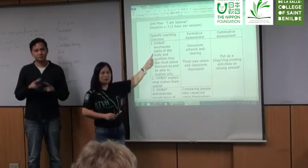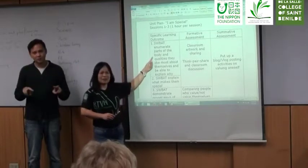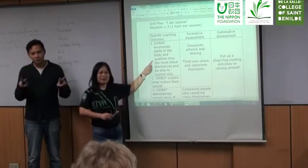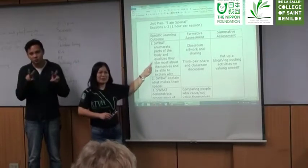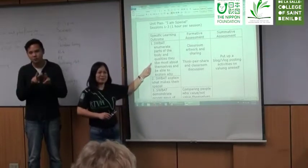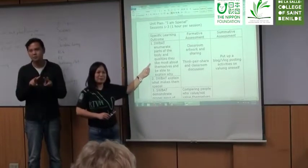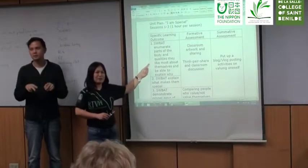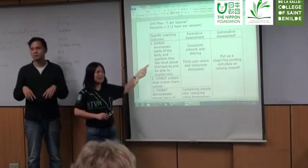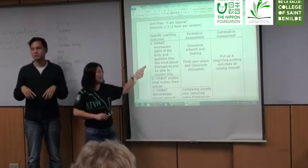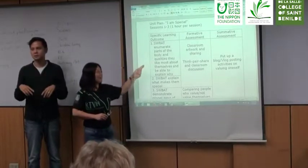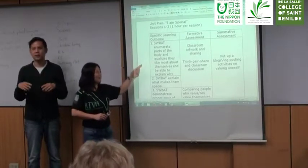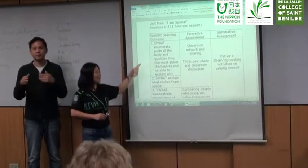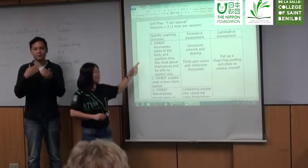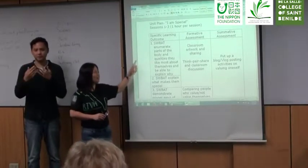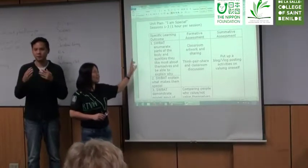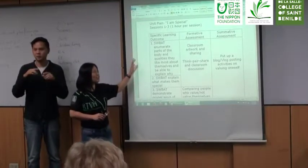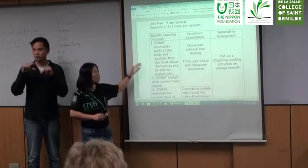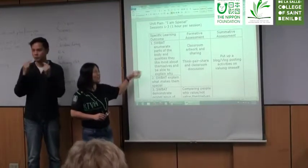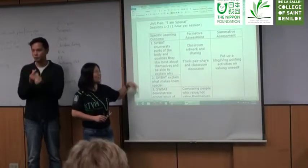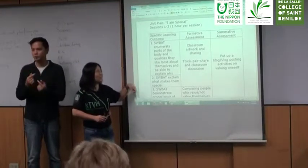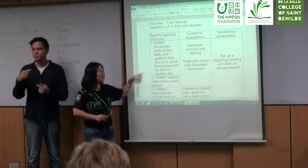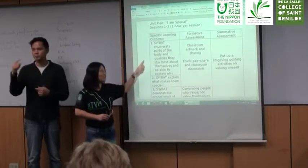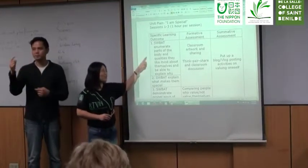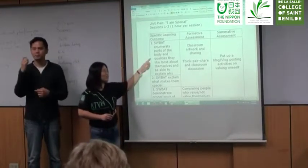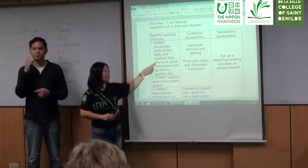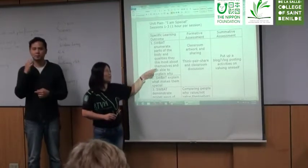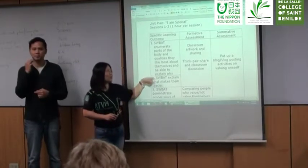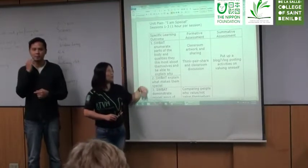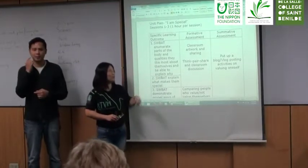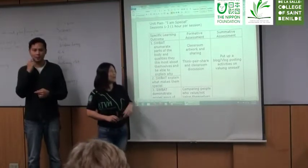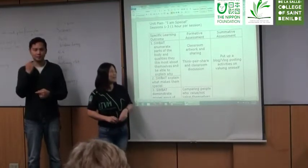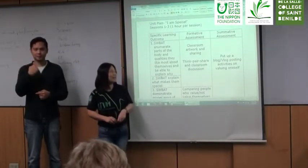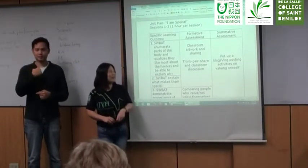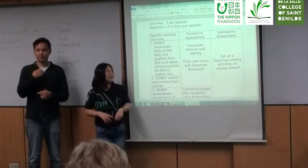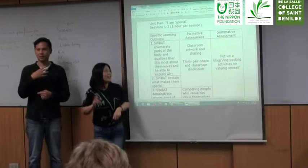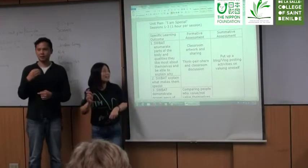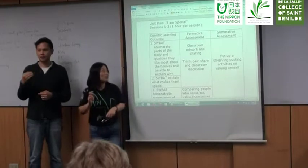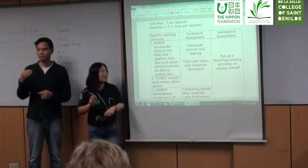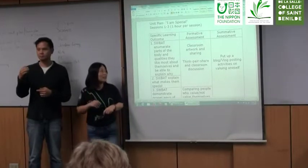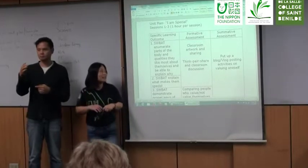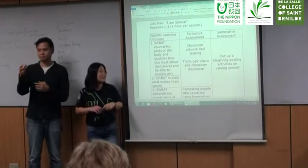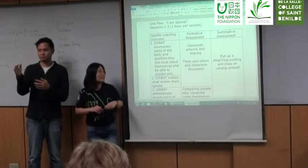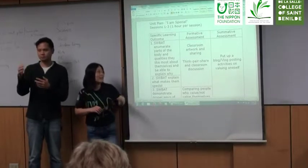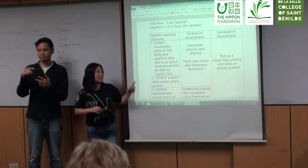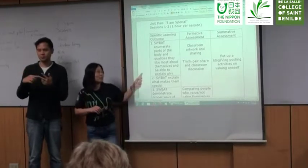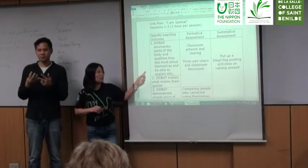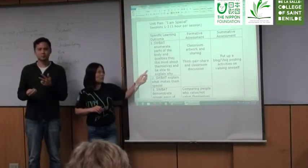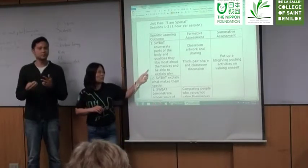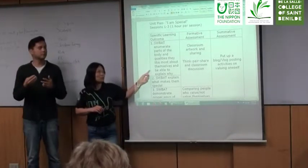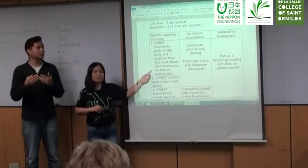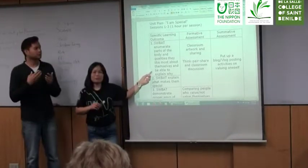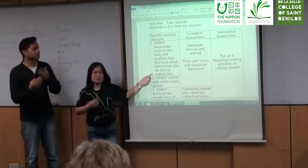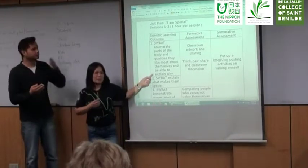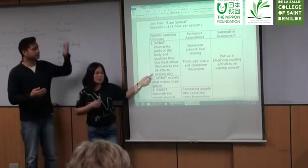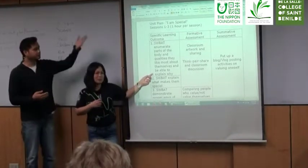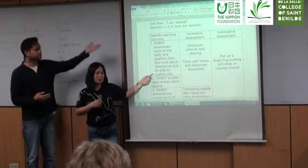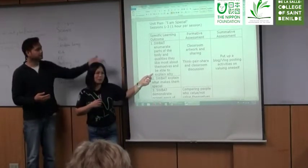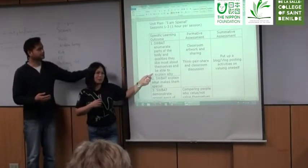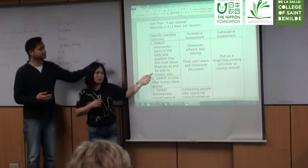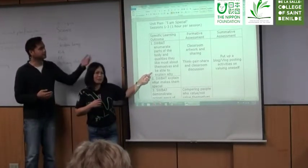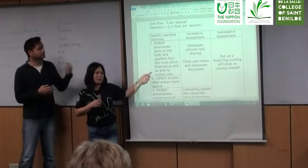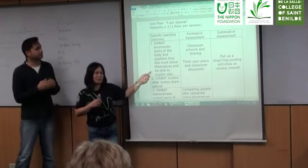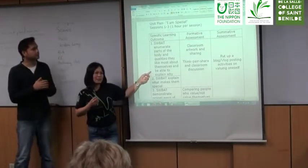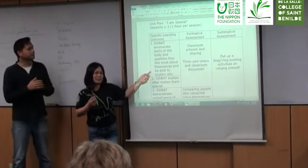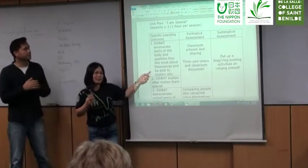learning outcome, first one is enumerate parts of the body and qualities they like most about themselves.